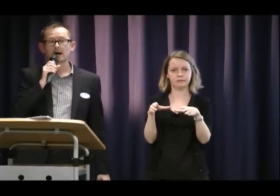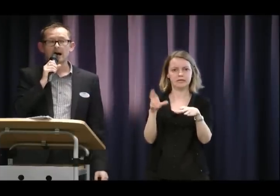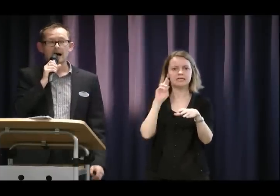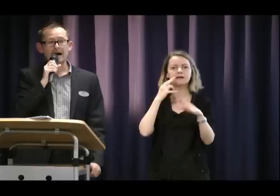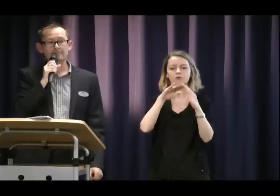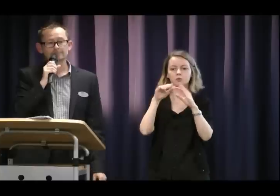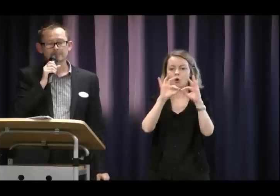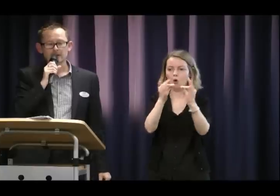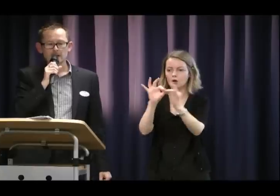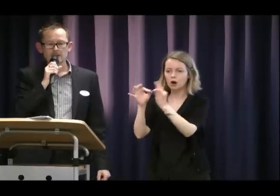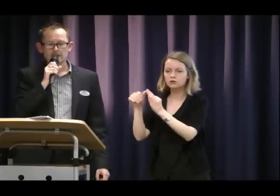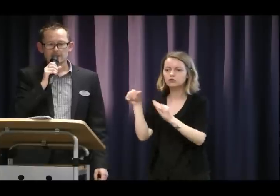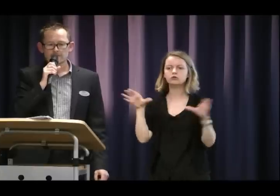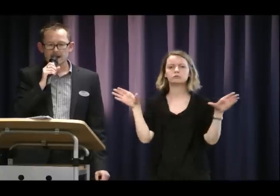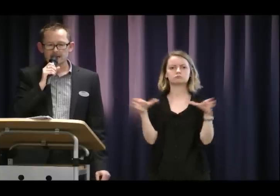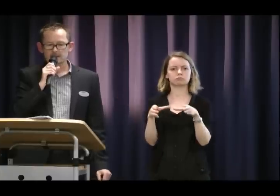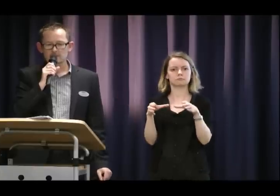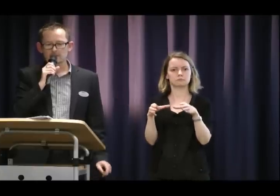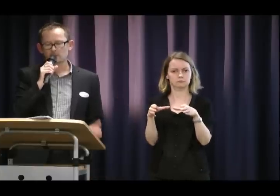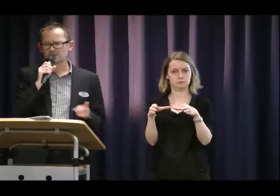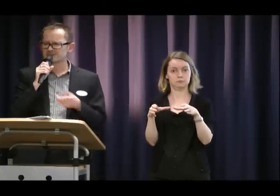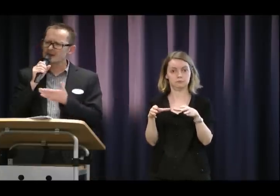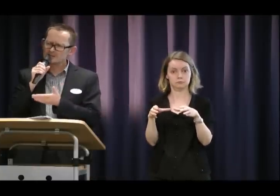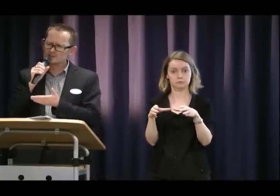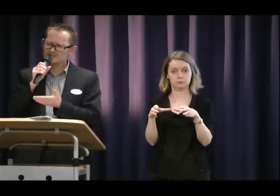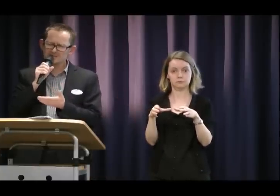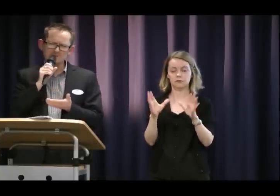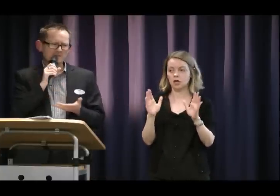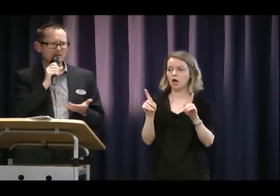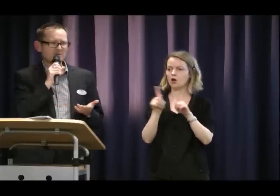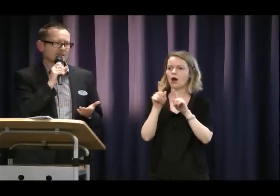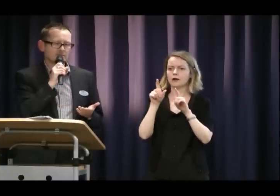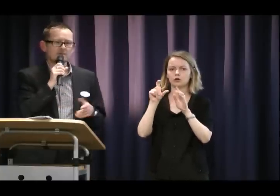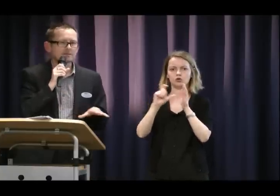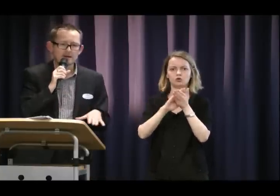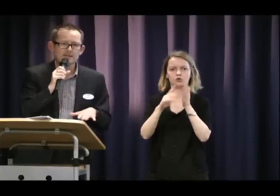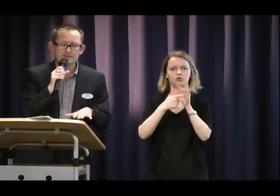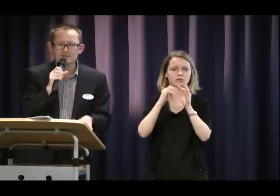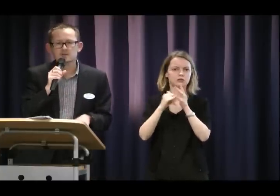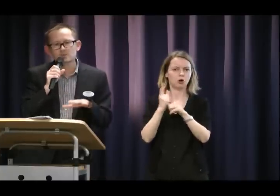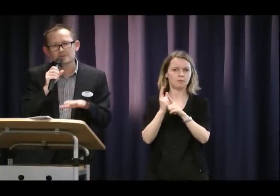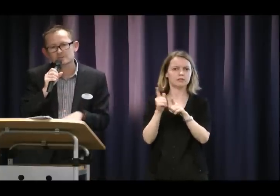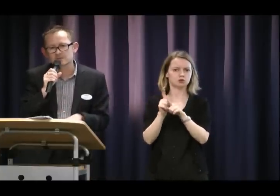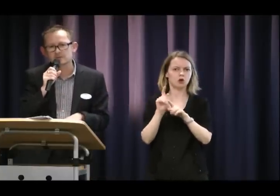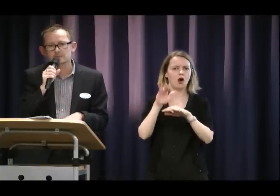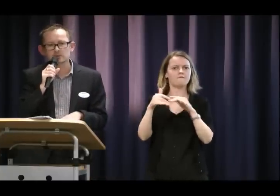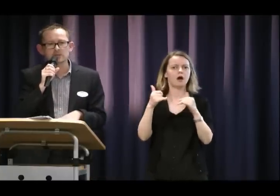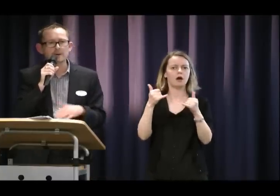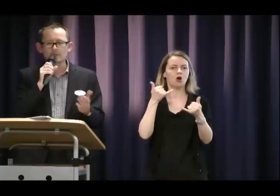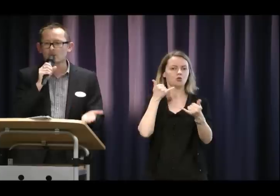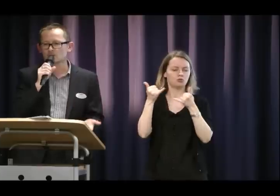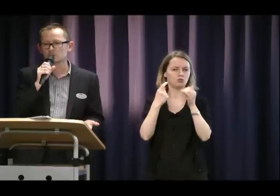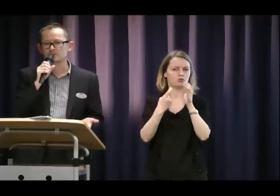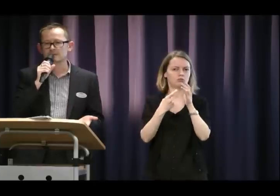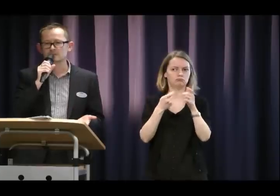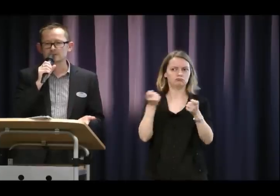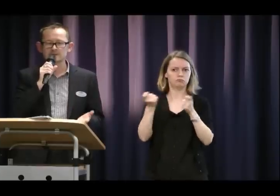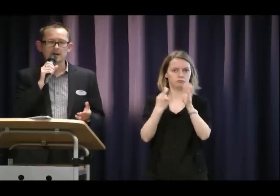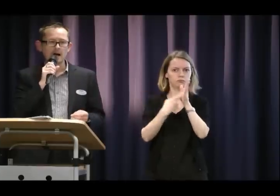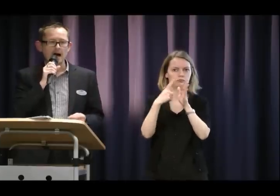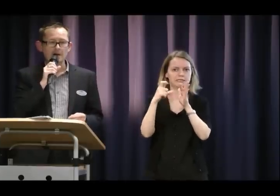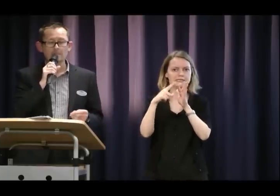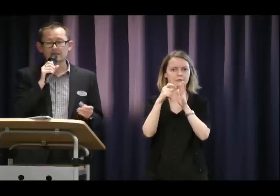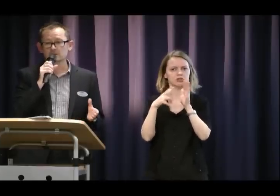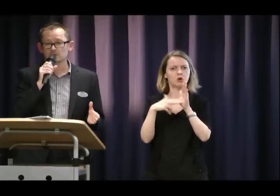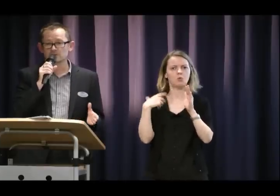too. They're the main points. As Chris said, also about reception. Again, this is to do with this specific building, about the multiple